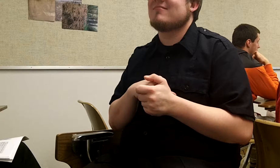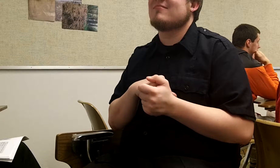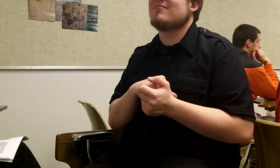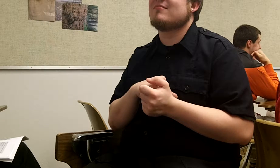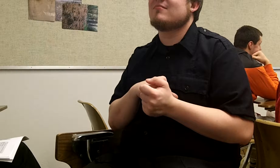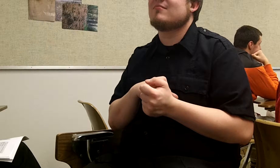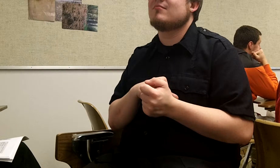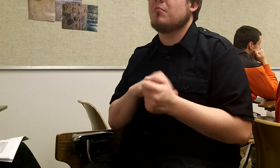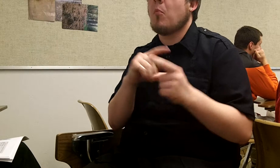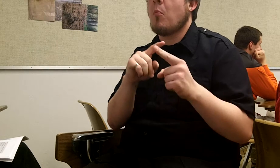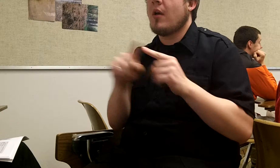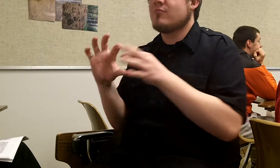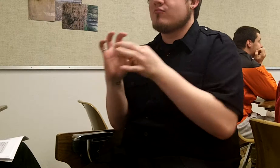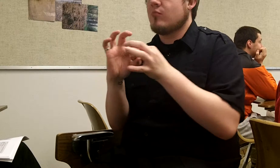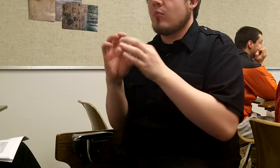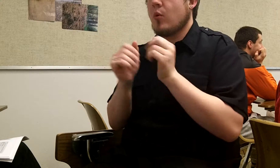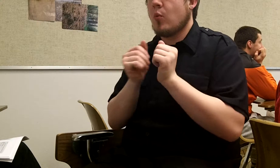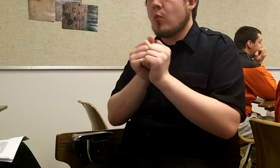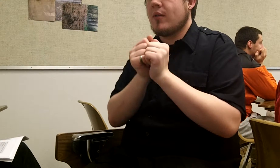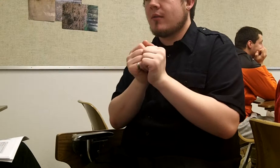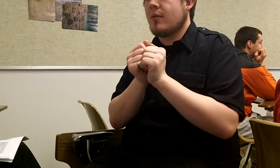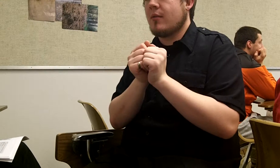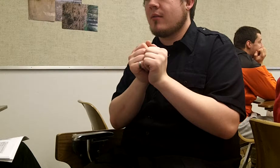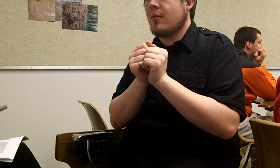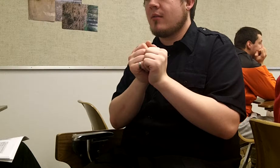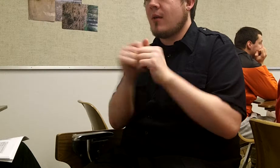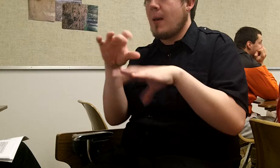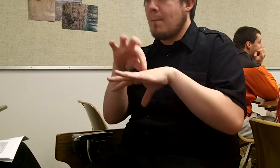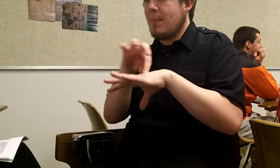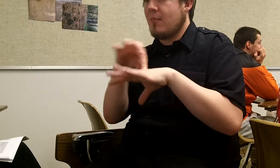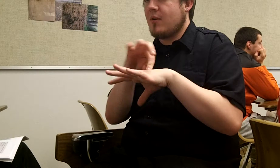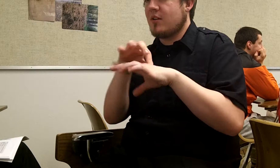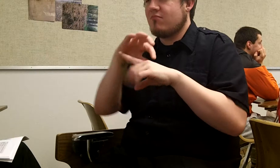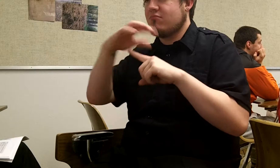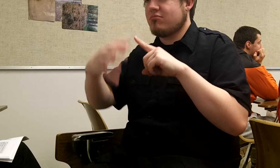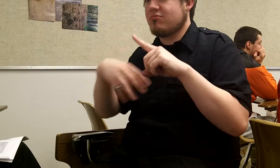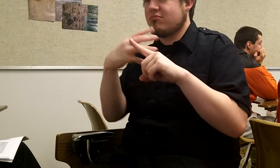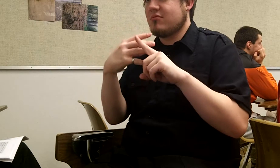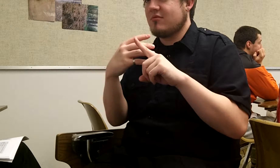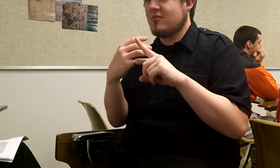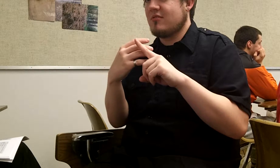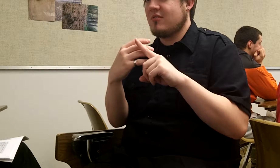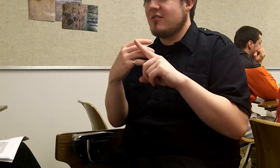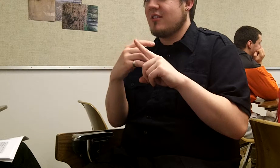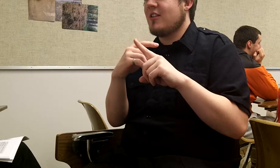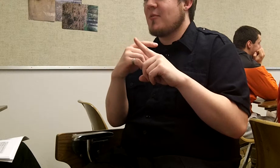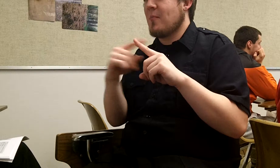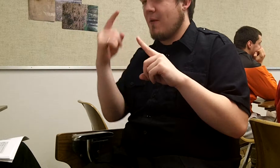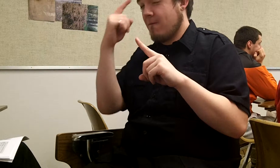a transmembrane receptor that's at the cell surface. And in this case, inside the internal